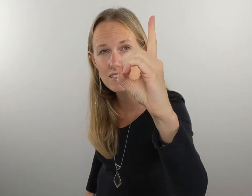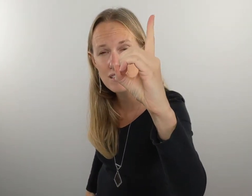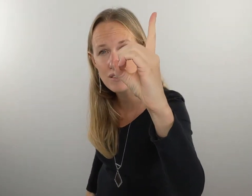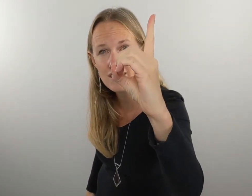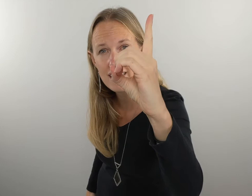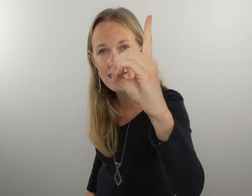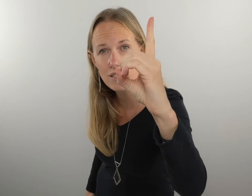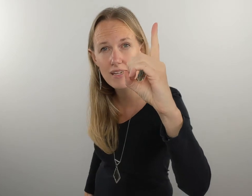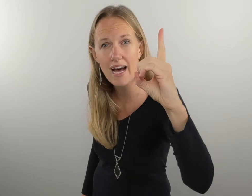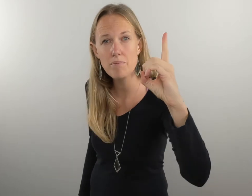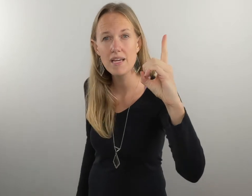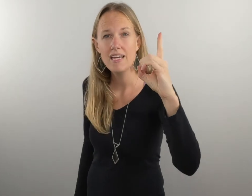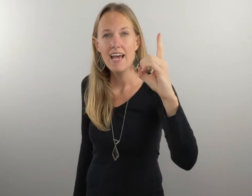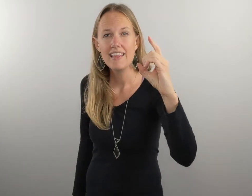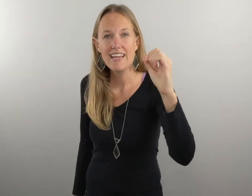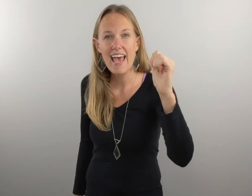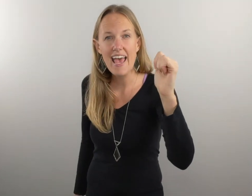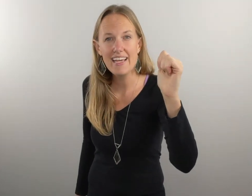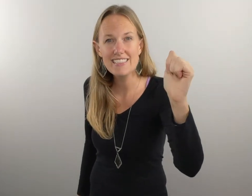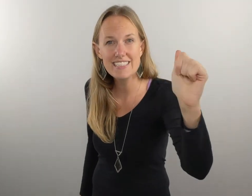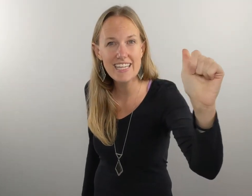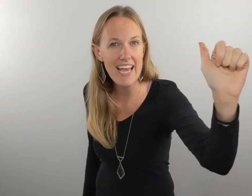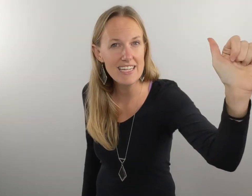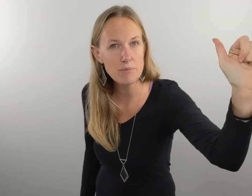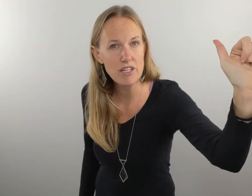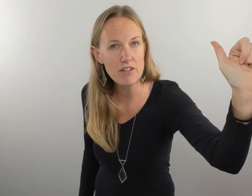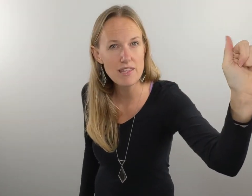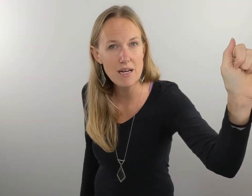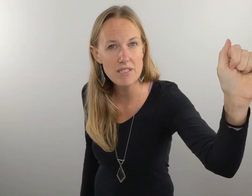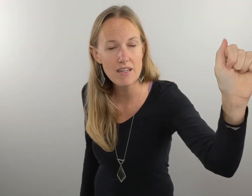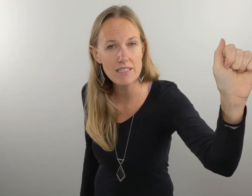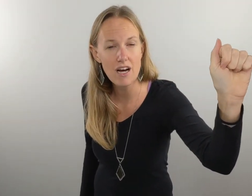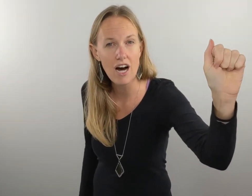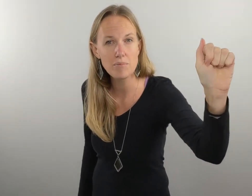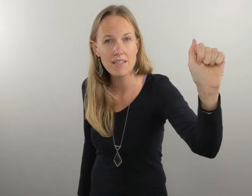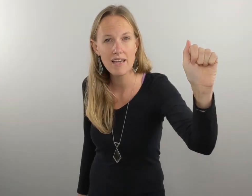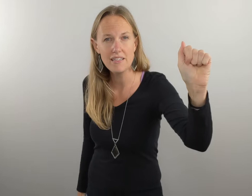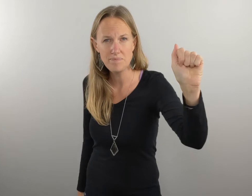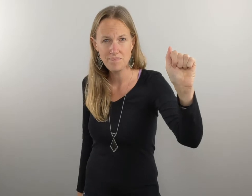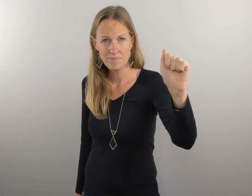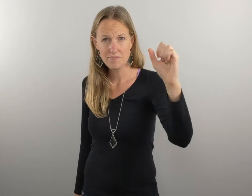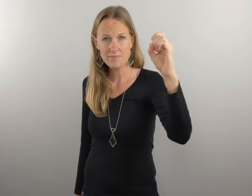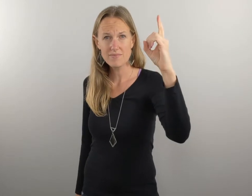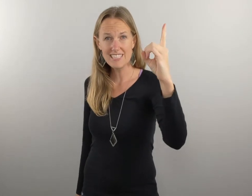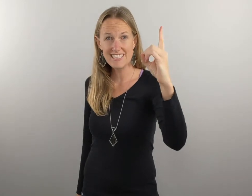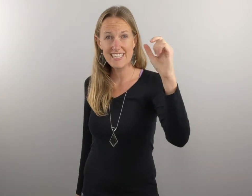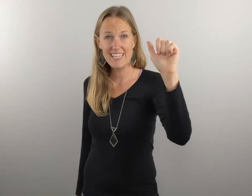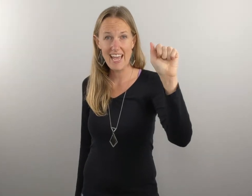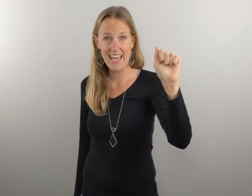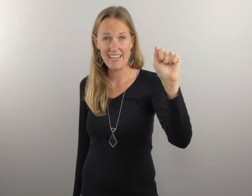with your index going up, and then A is just like S, but your thumb is on the top, okay? D, A,